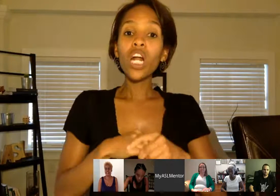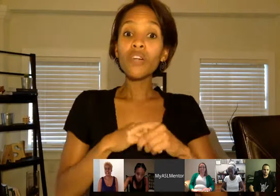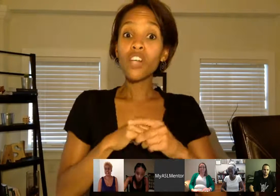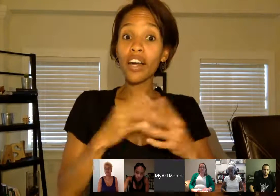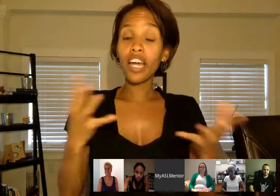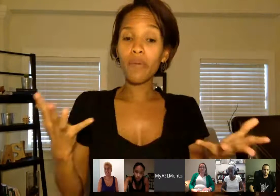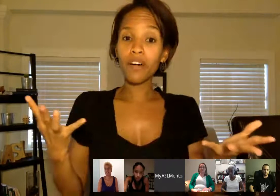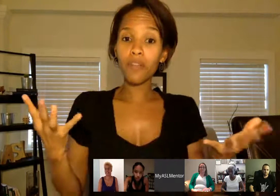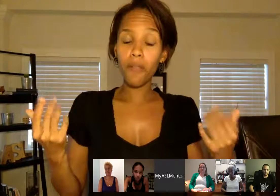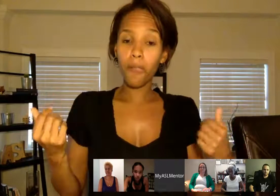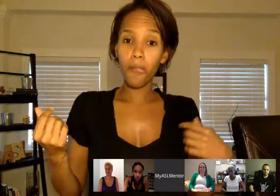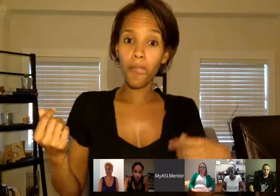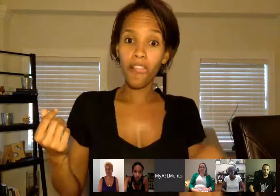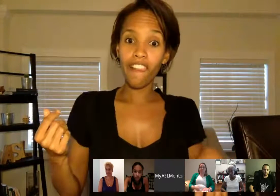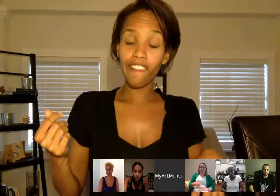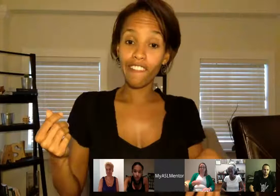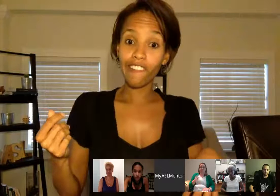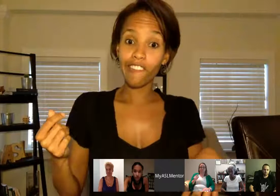What are we talking about?